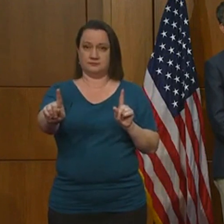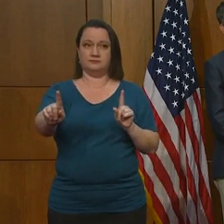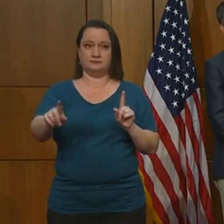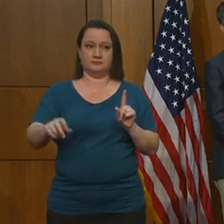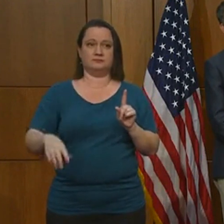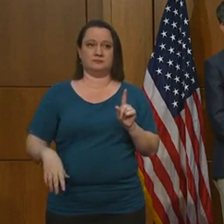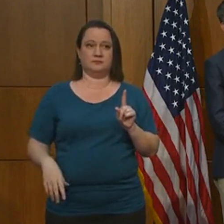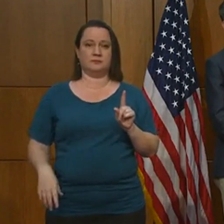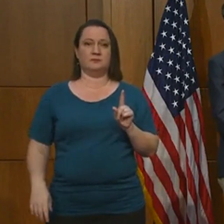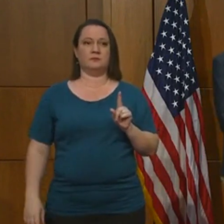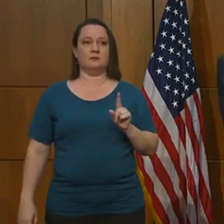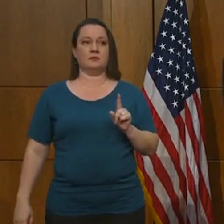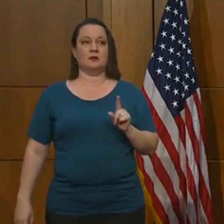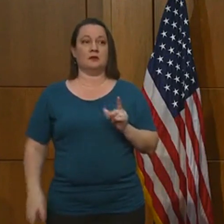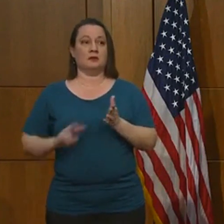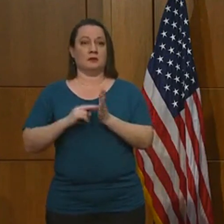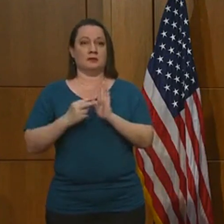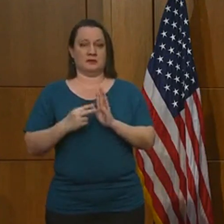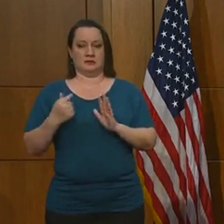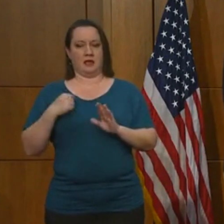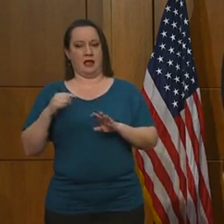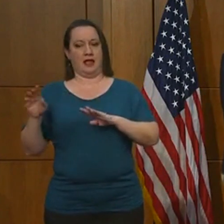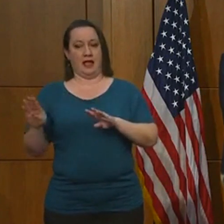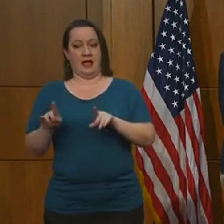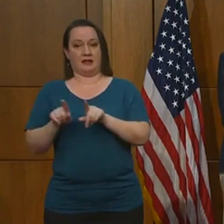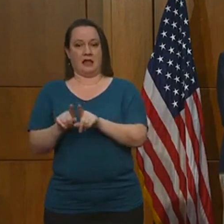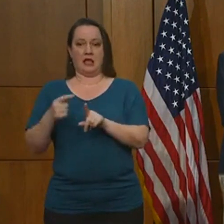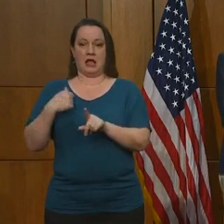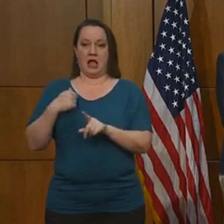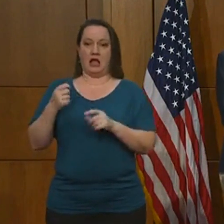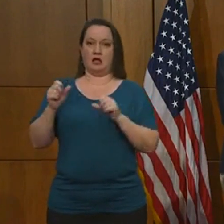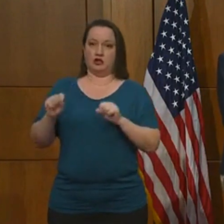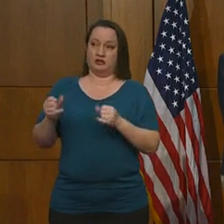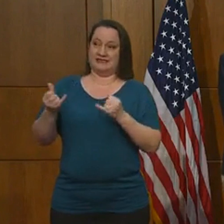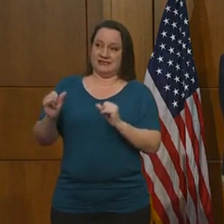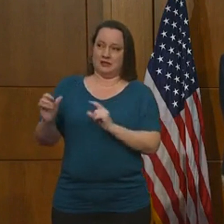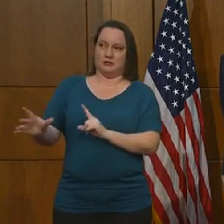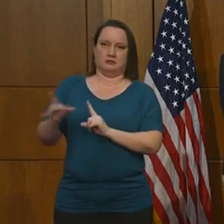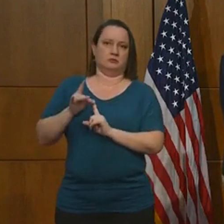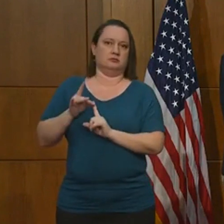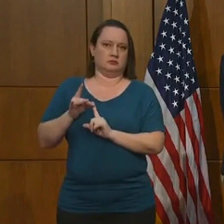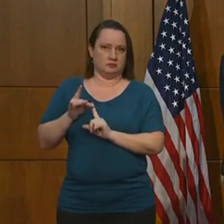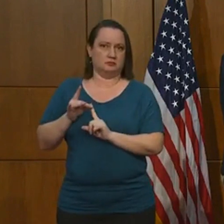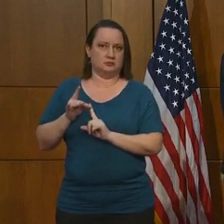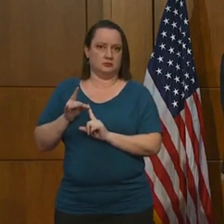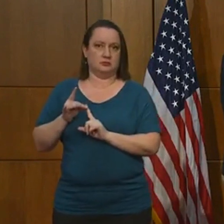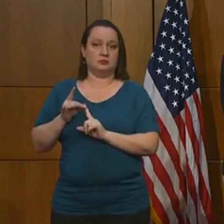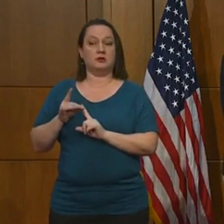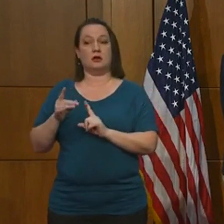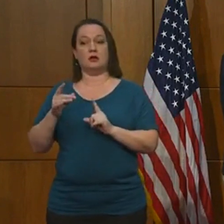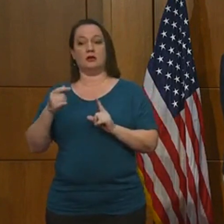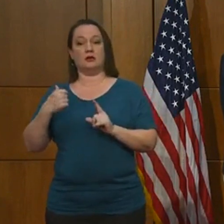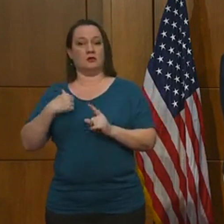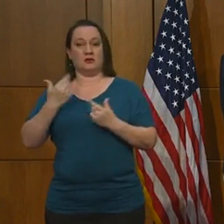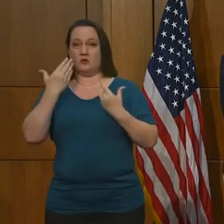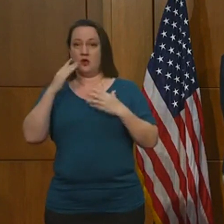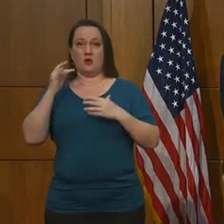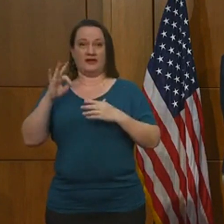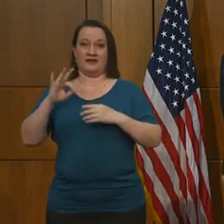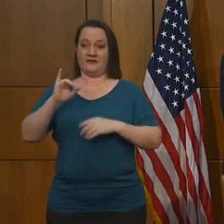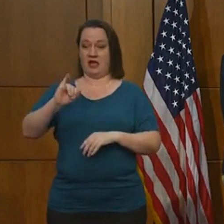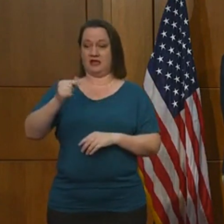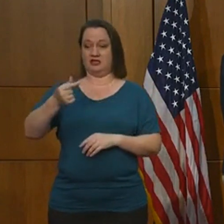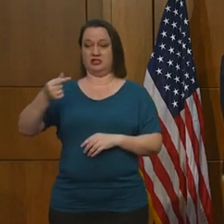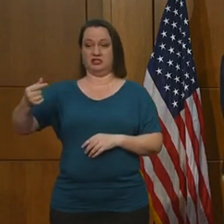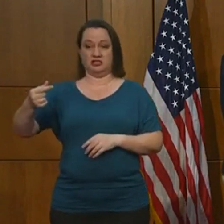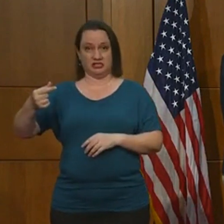ways. In other words, acting as though I could still get COVID-19 because we don't know whether or not having